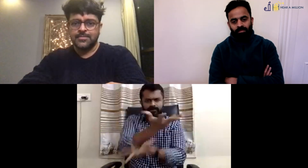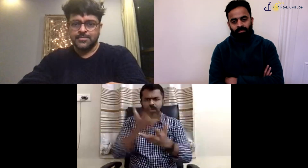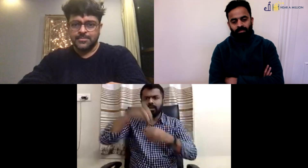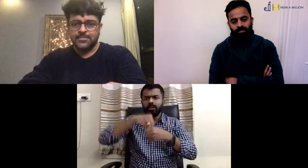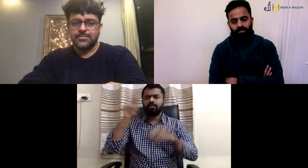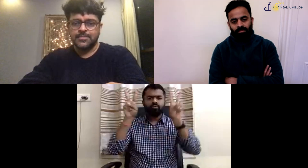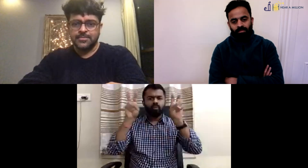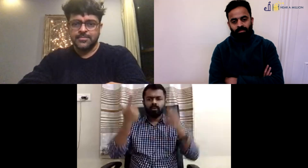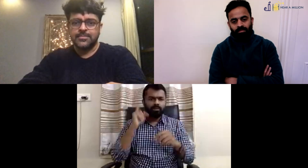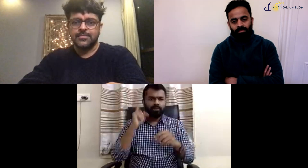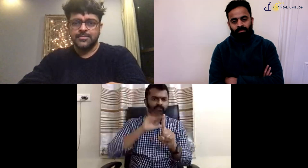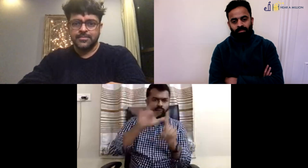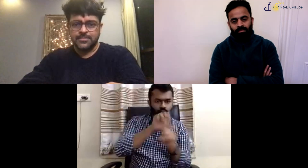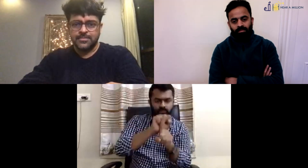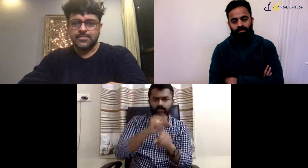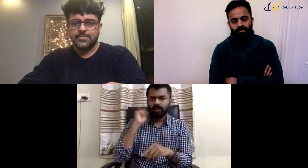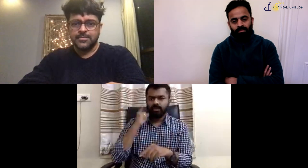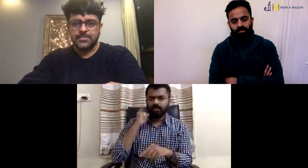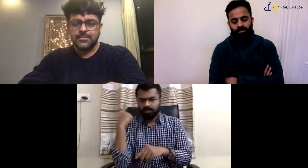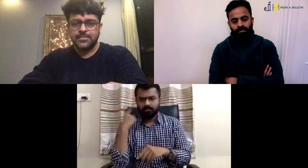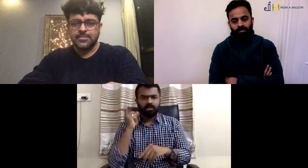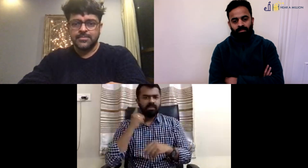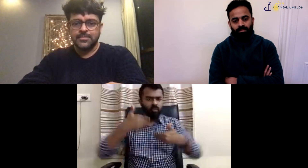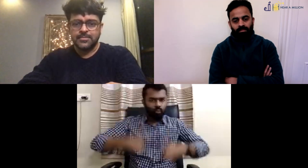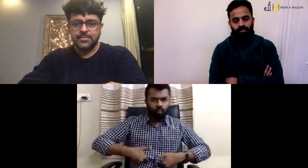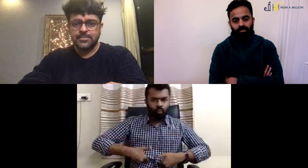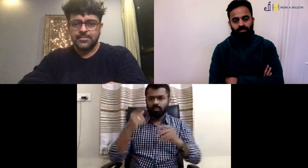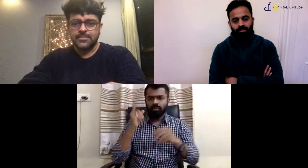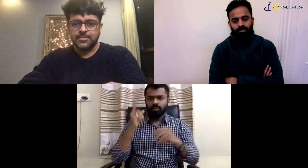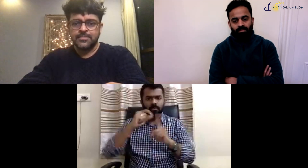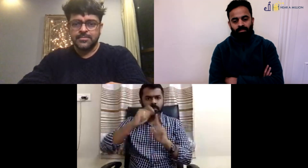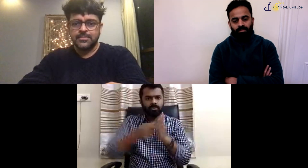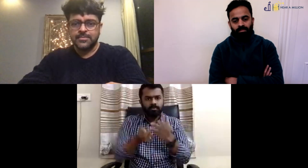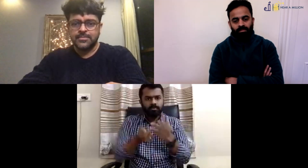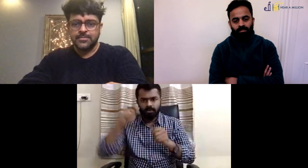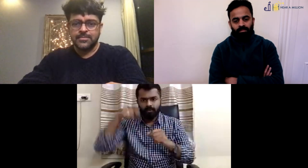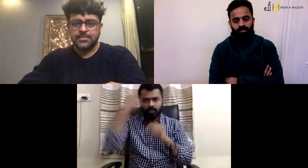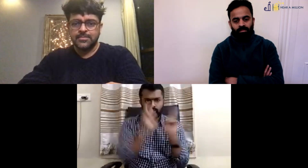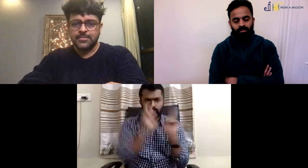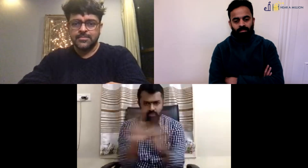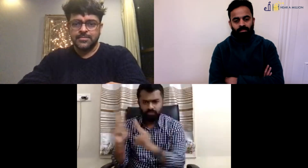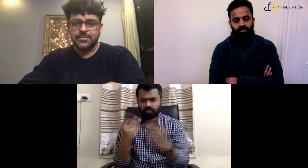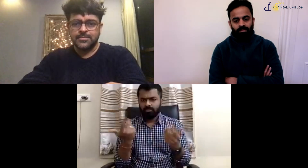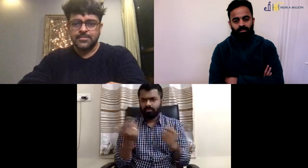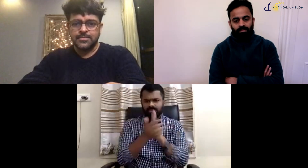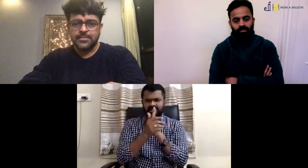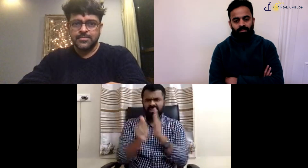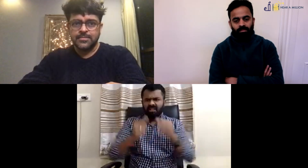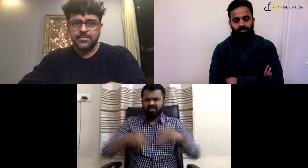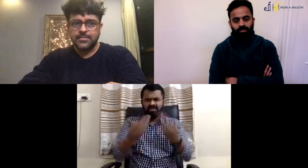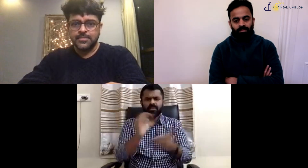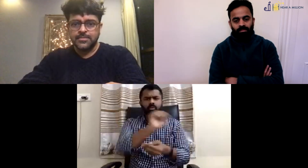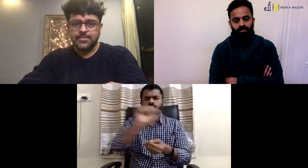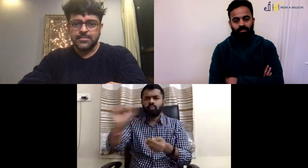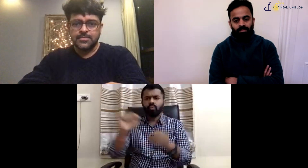time. So the international deaf leaders were discussing about the deaf culture, about the deaf leadership, deafhood, about the project management